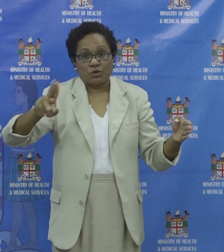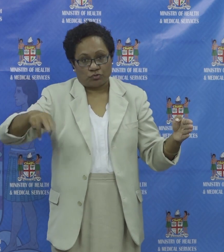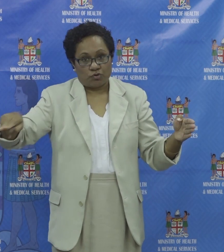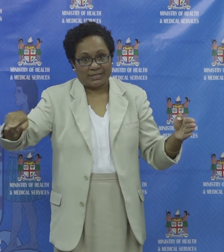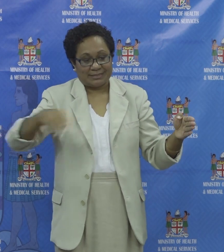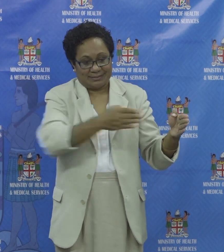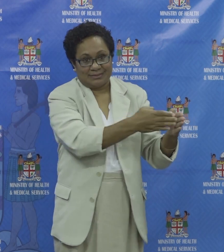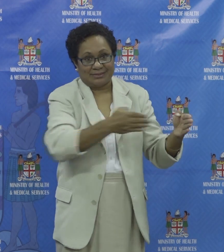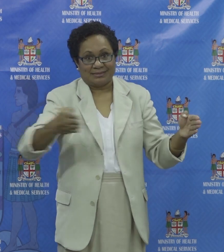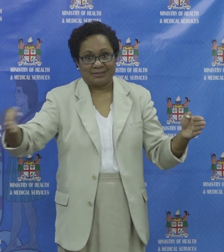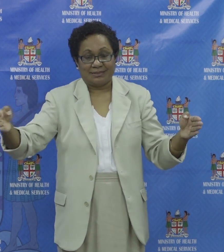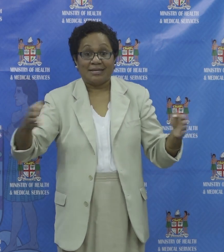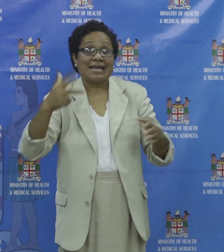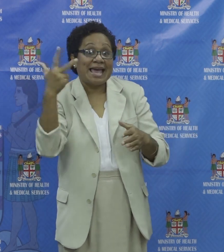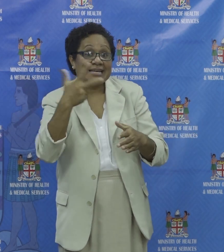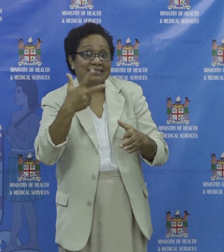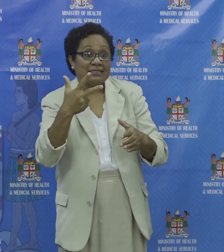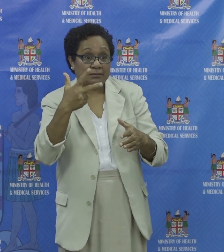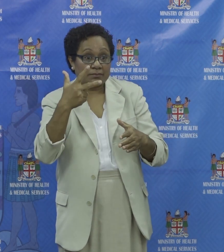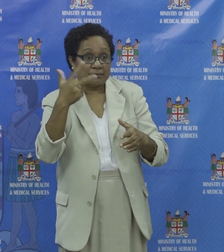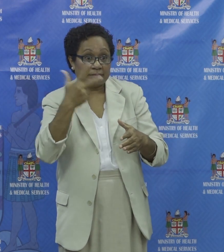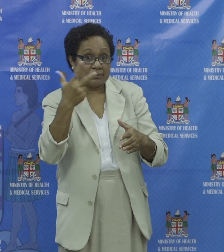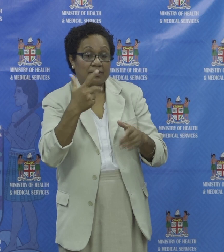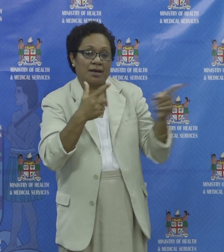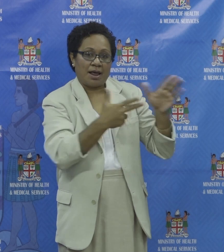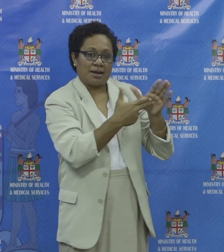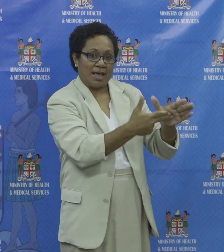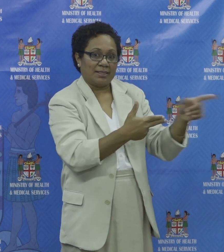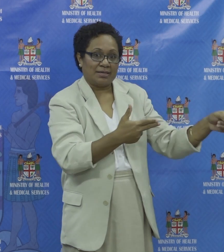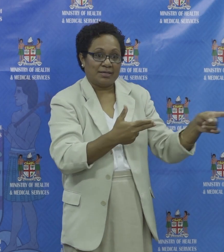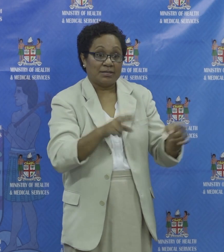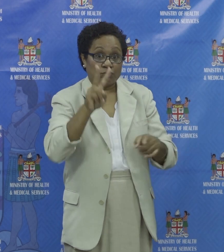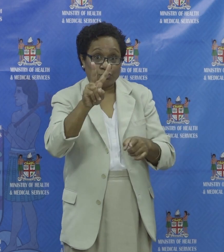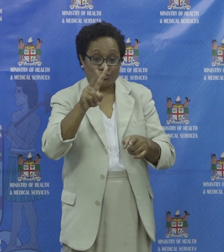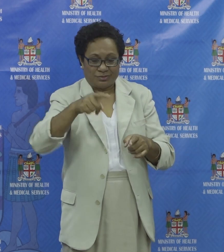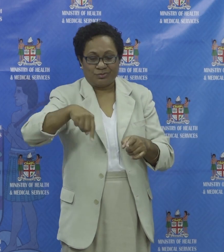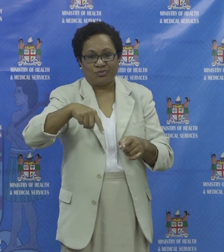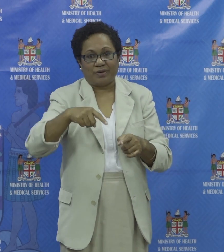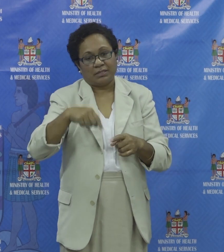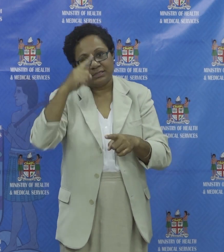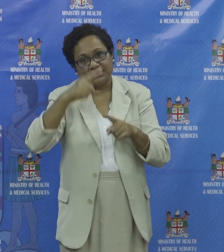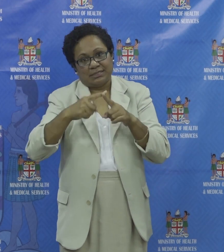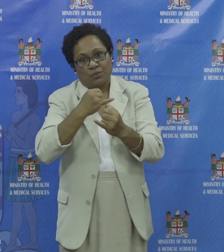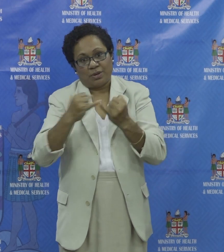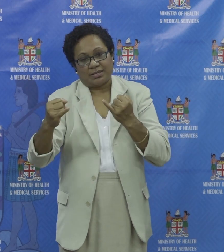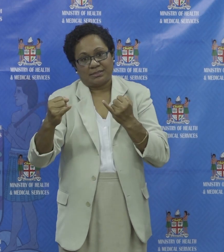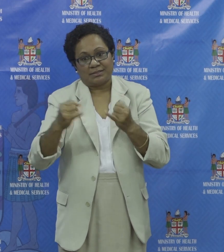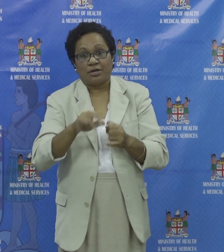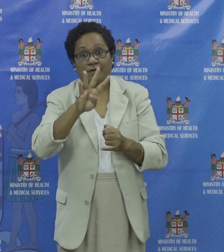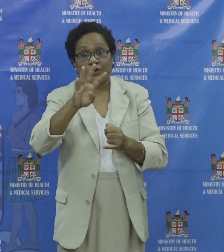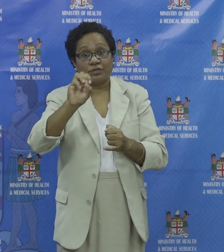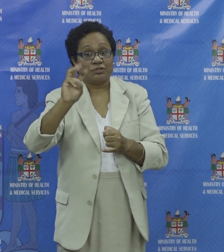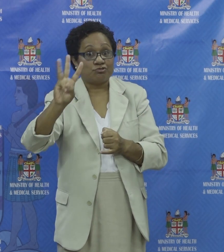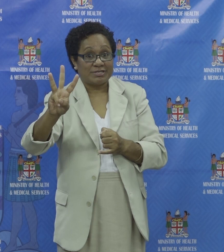18 cases from Nadi. 2 of the active cases in Suva are considered to be severe. There have been 403